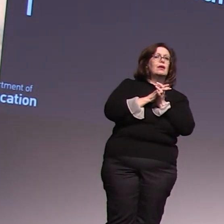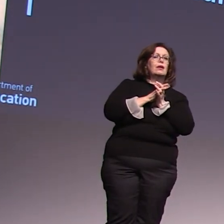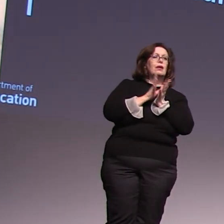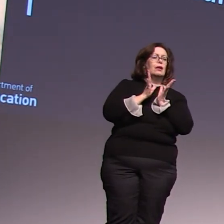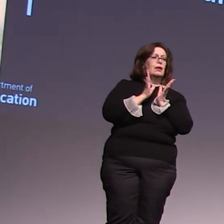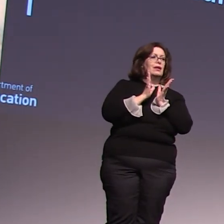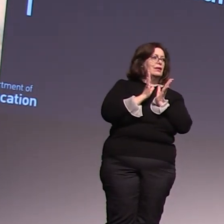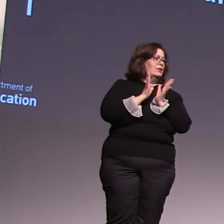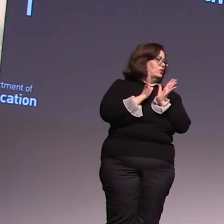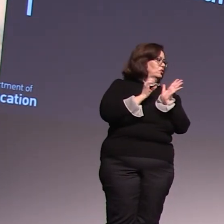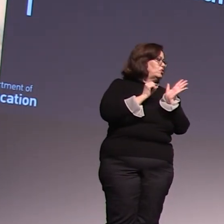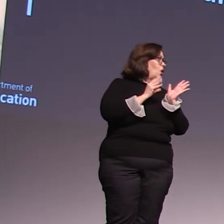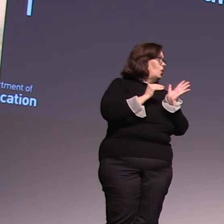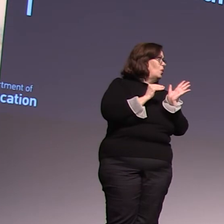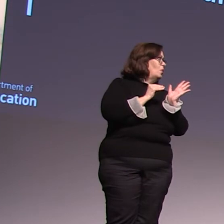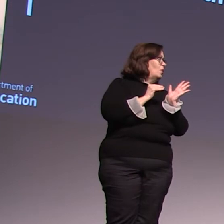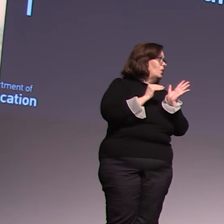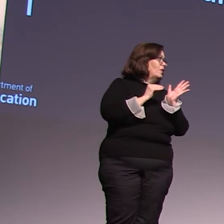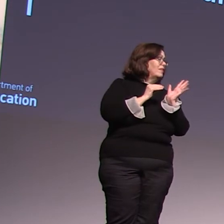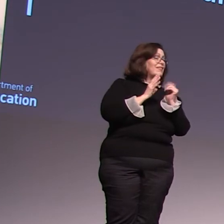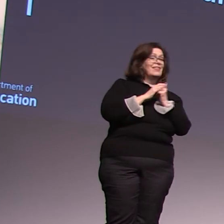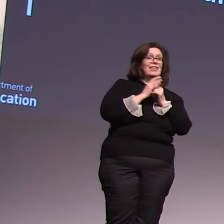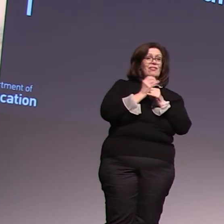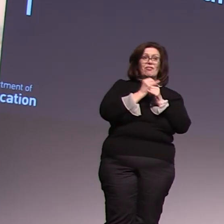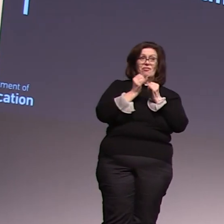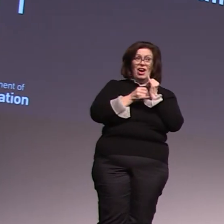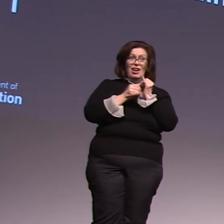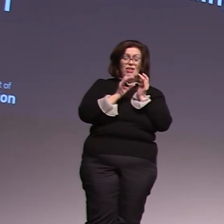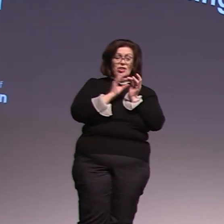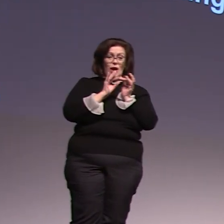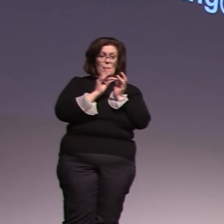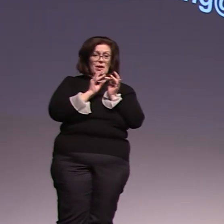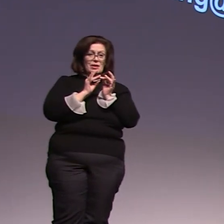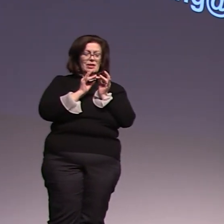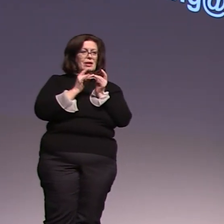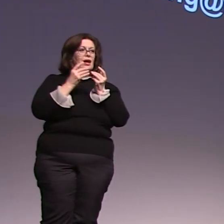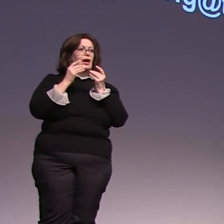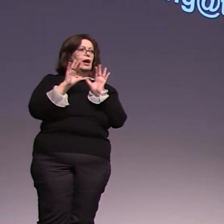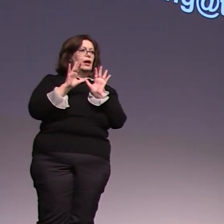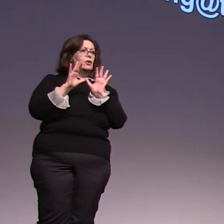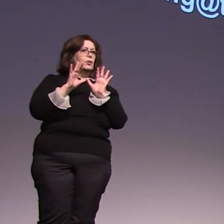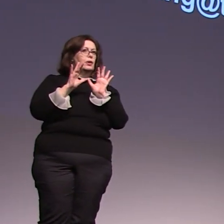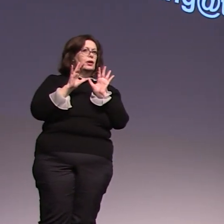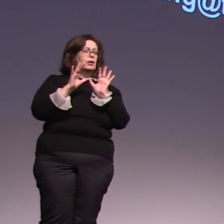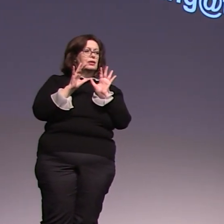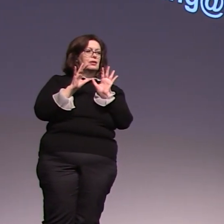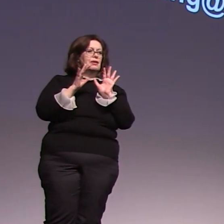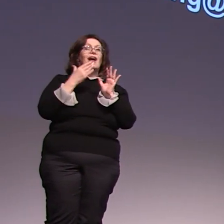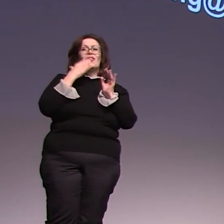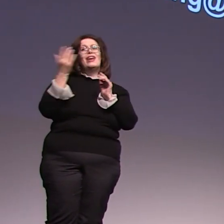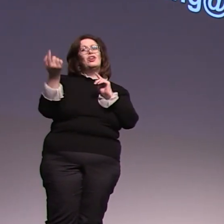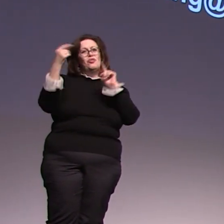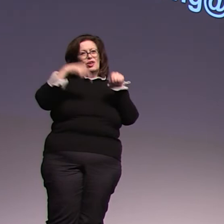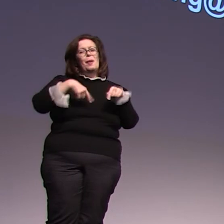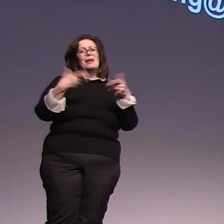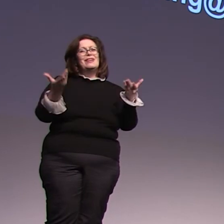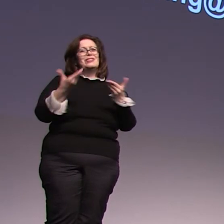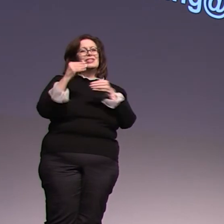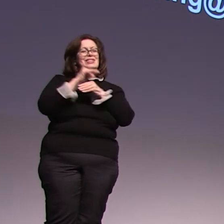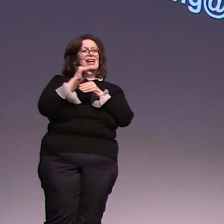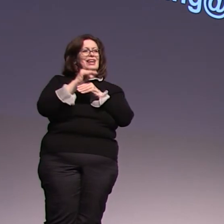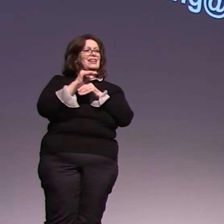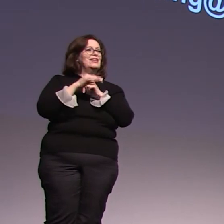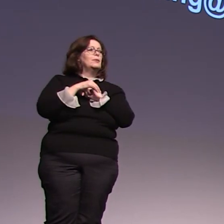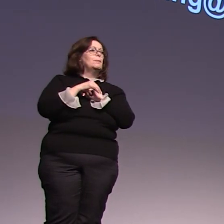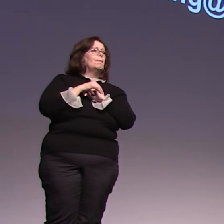so that is also makes me easy to find after this. I do want to thank you all for coming out tonight. I also want to say that this is not hopefully